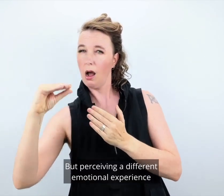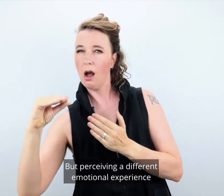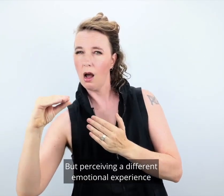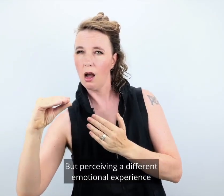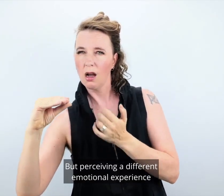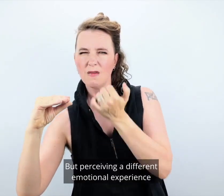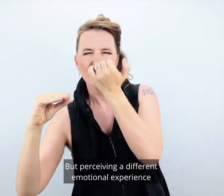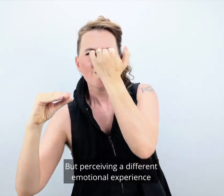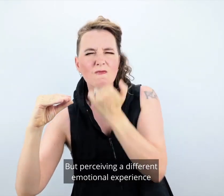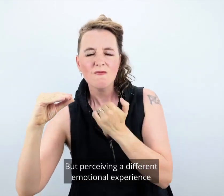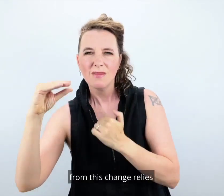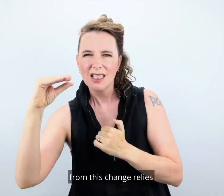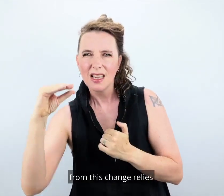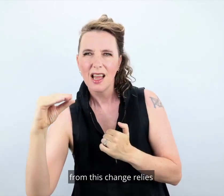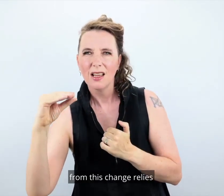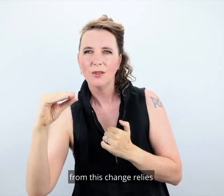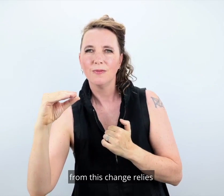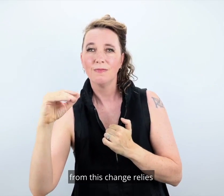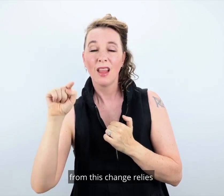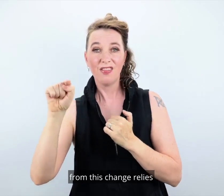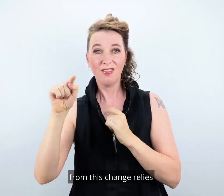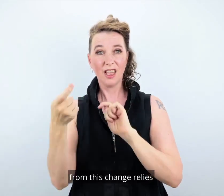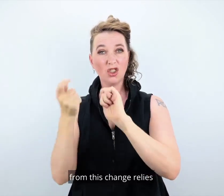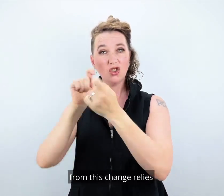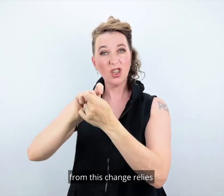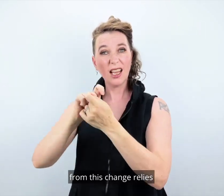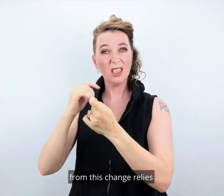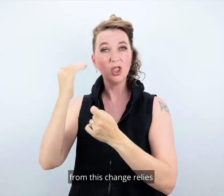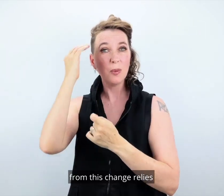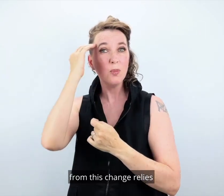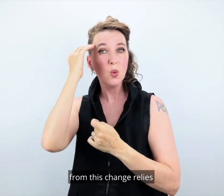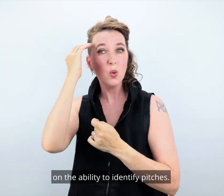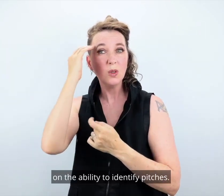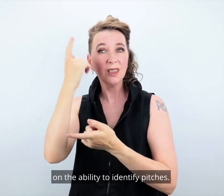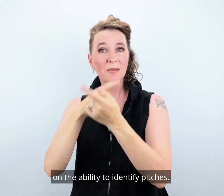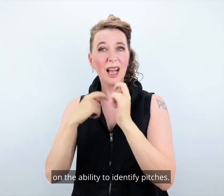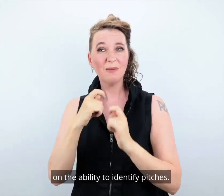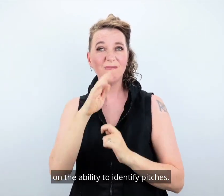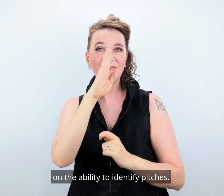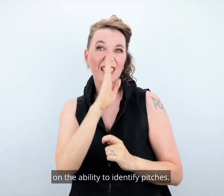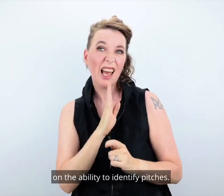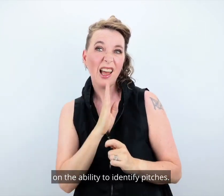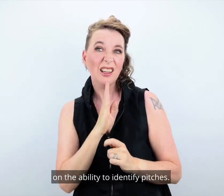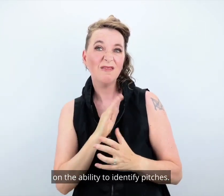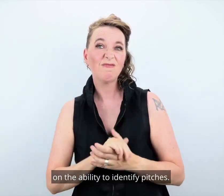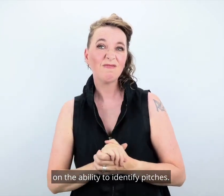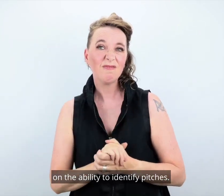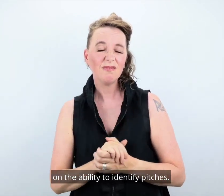emotional experience from this change relies on the ability to identify pitches.